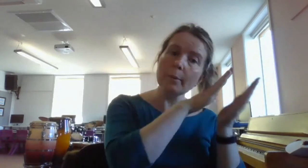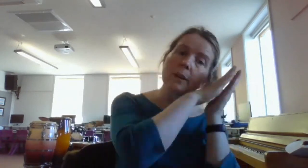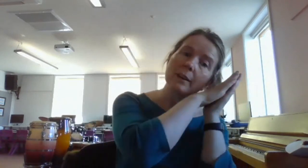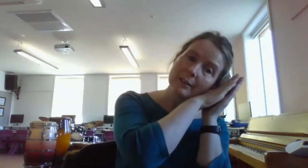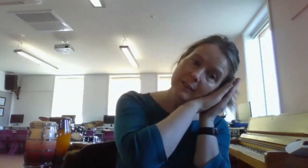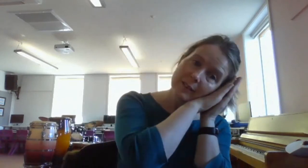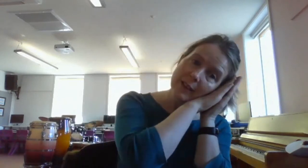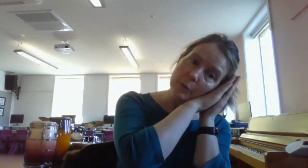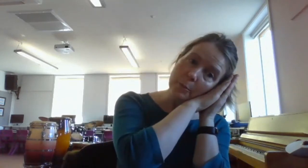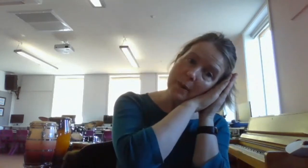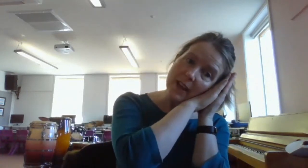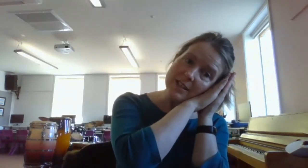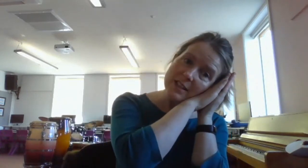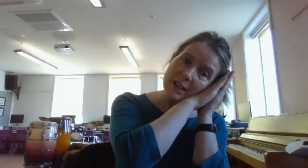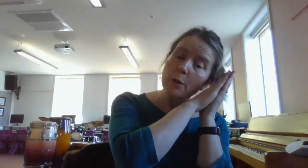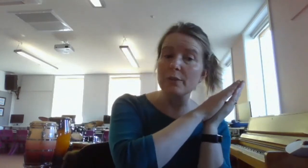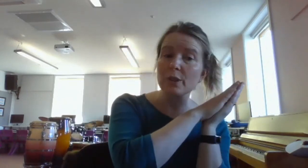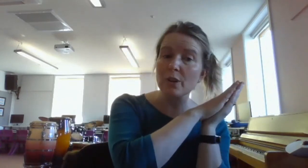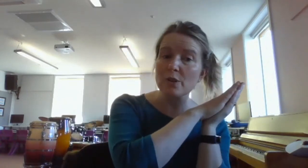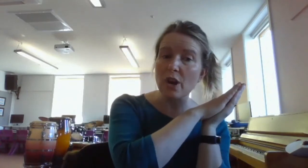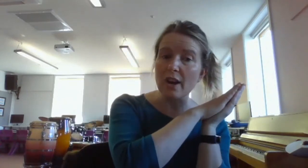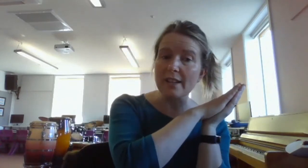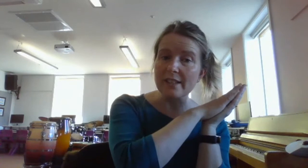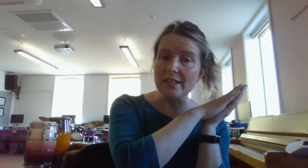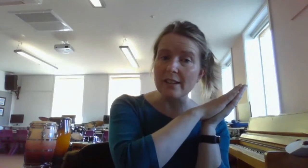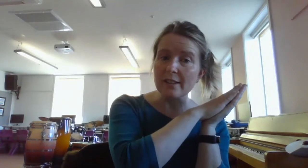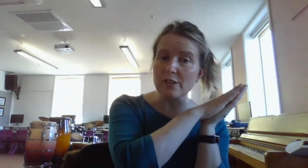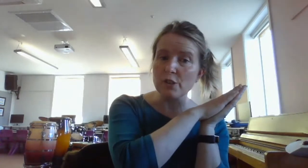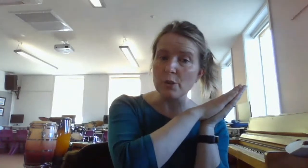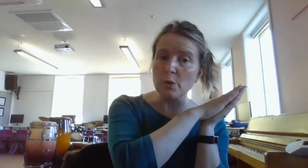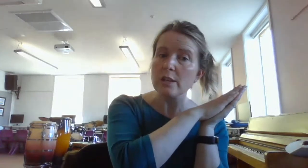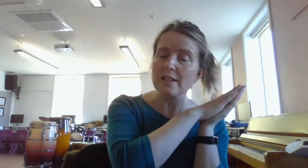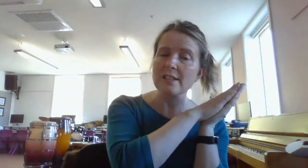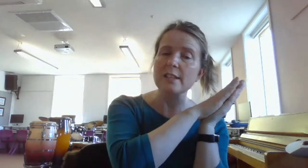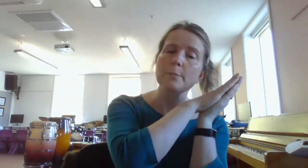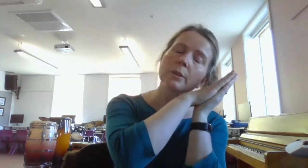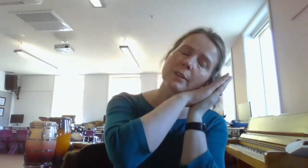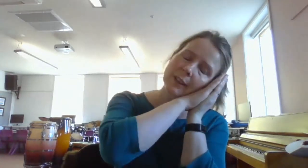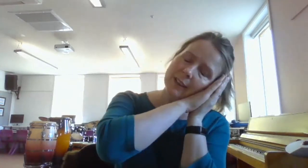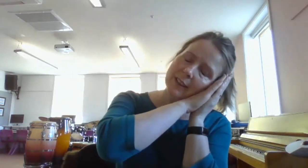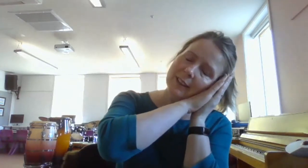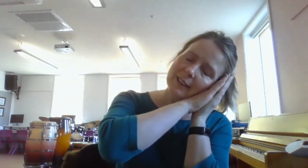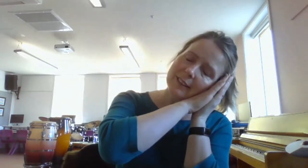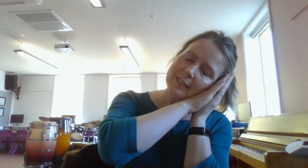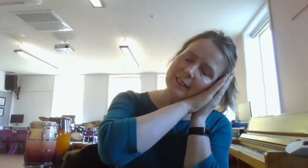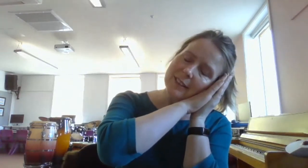remember, that was bed. Well, if you close your eyes, it turns to sleep. To